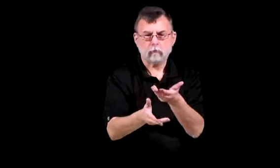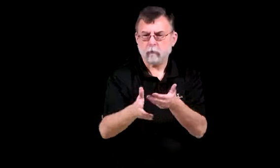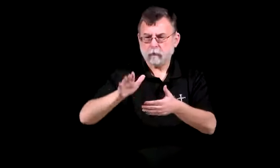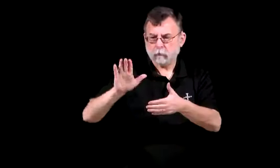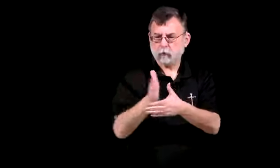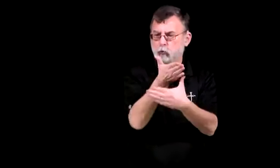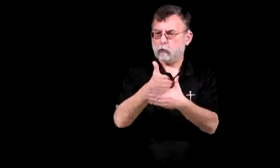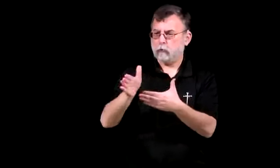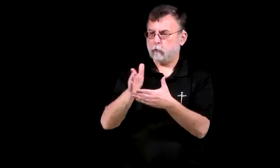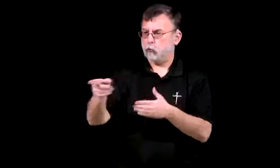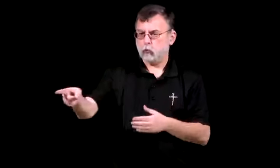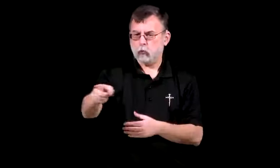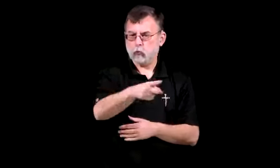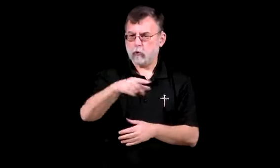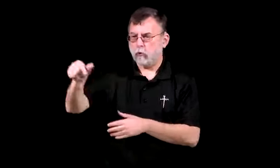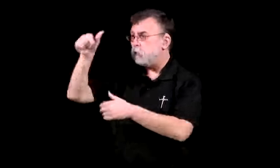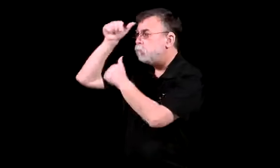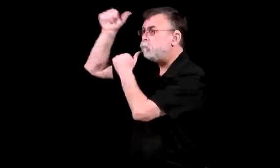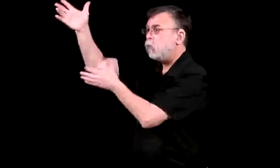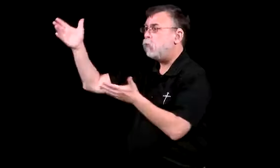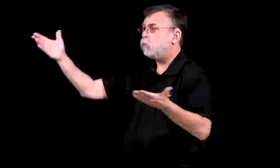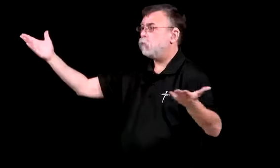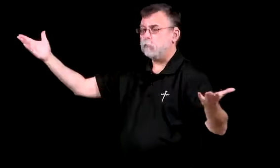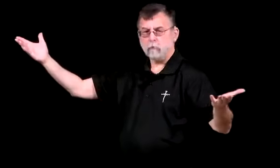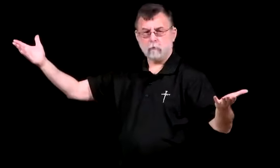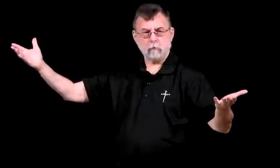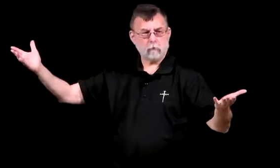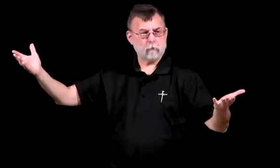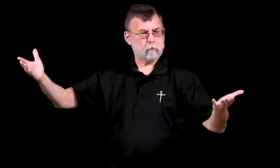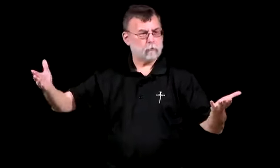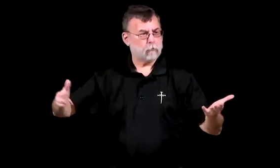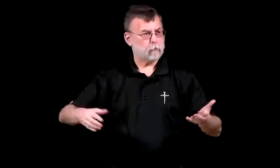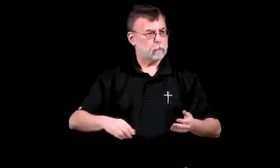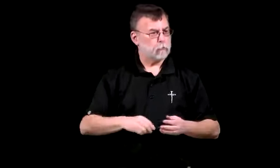He's involved. He's a mediator between you and the Father.